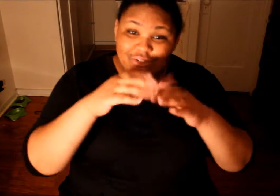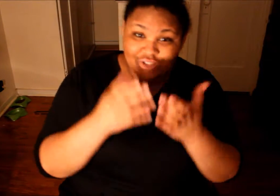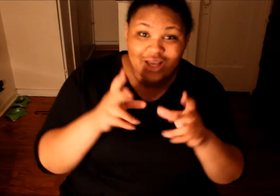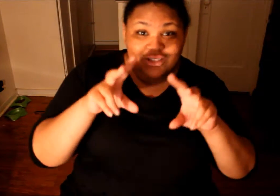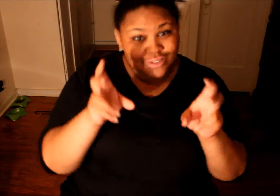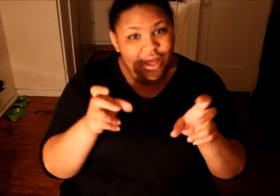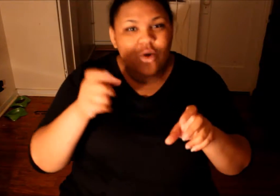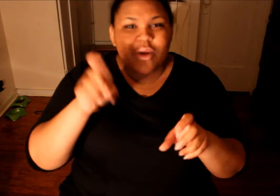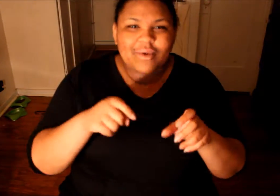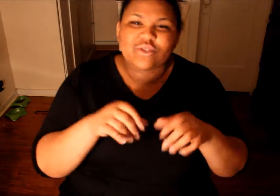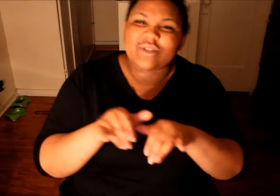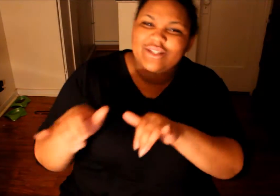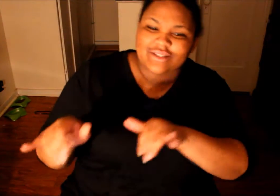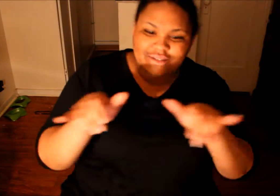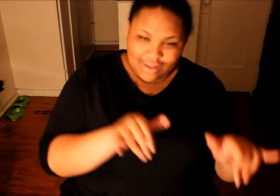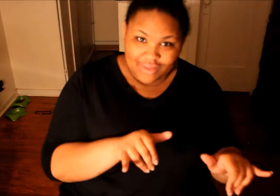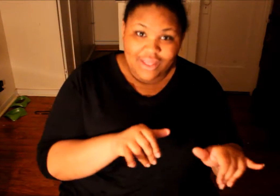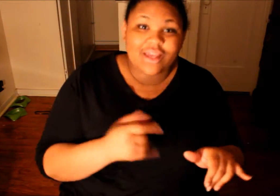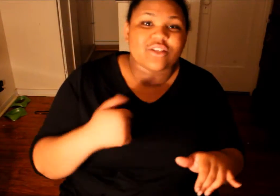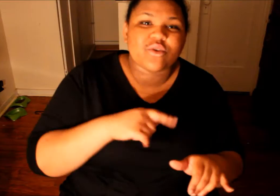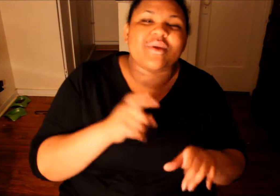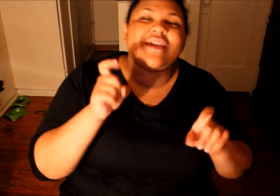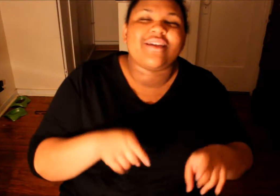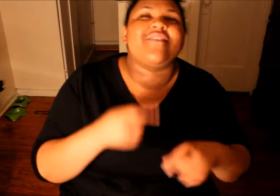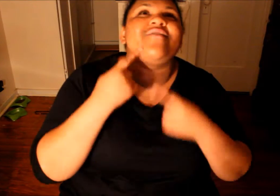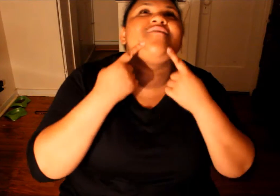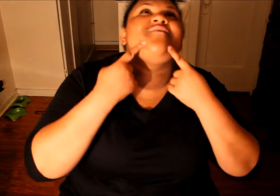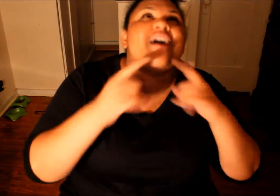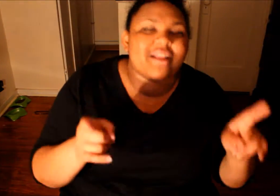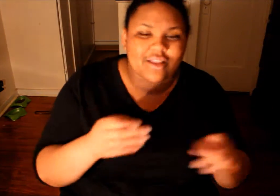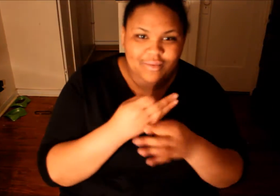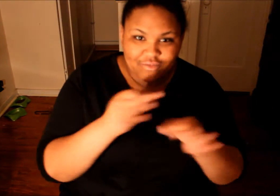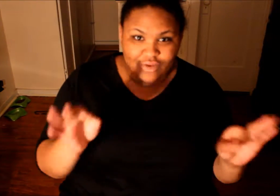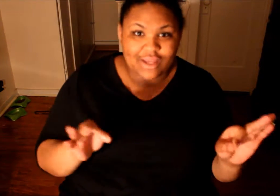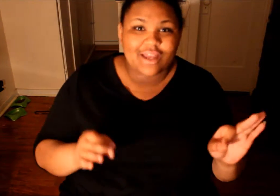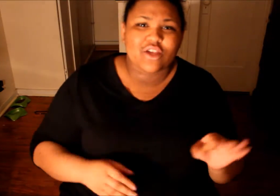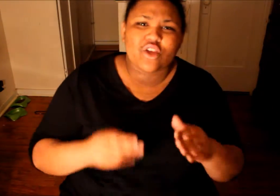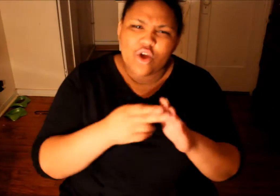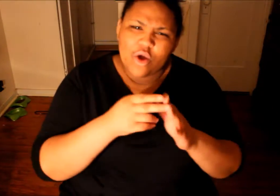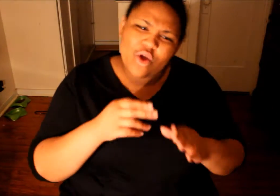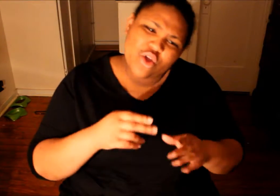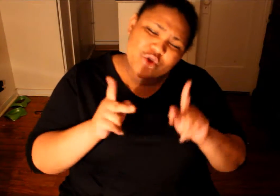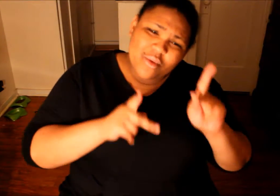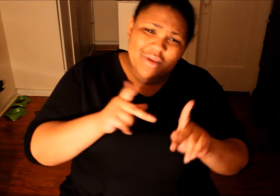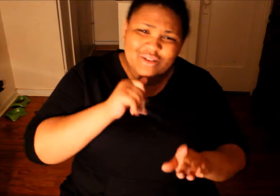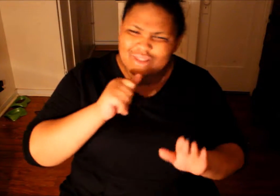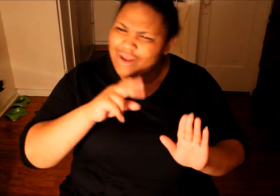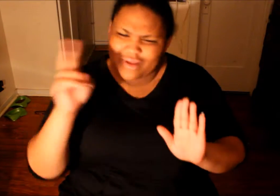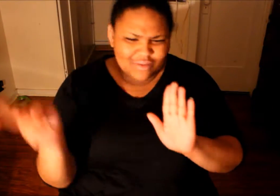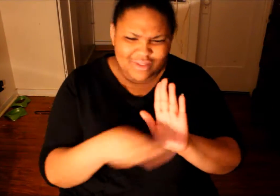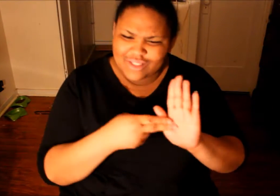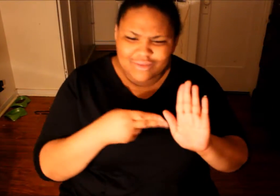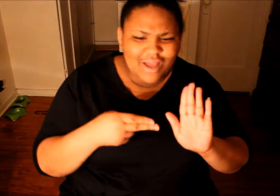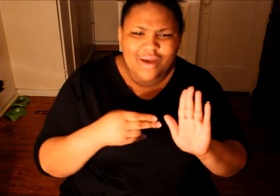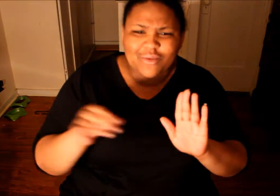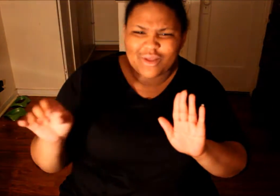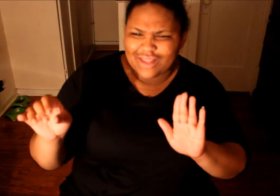do the same thing so we can finally spread our wings. Human beings were not meant to be slapped with labels like groceries and